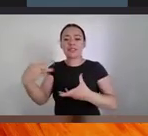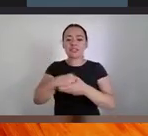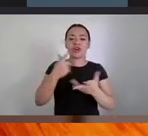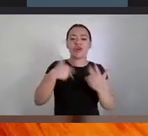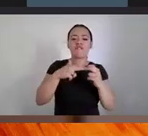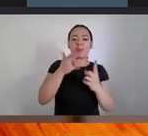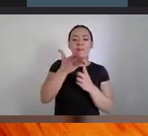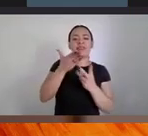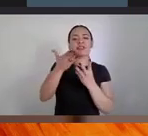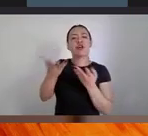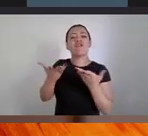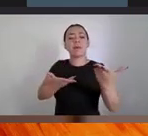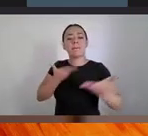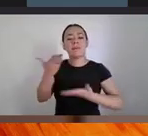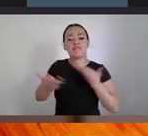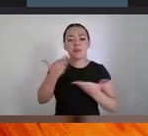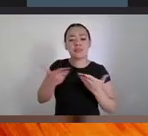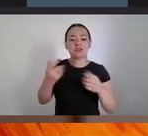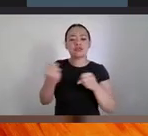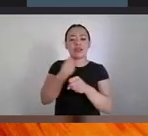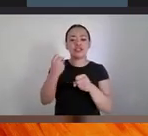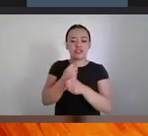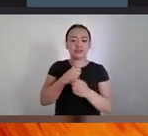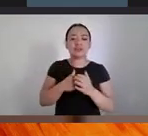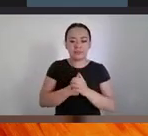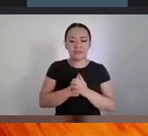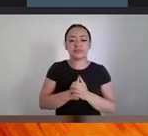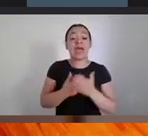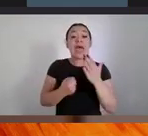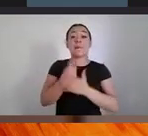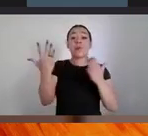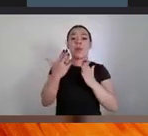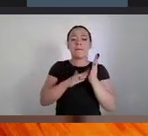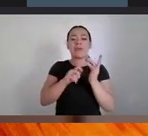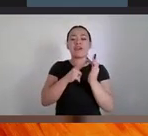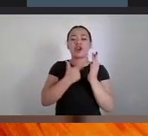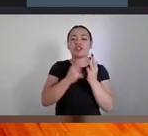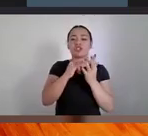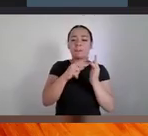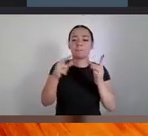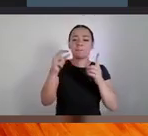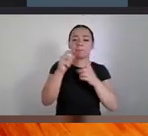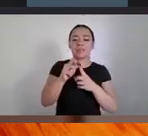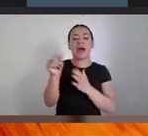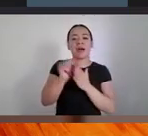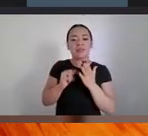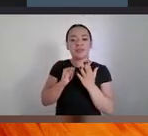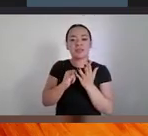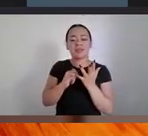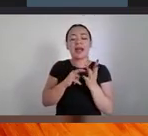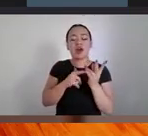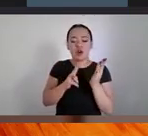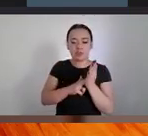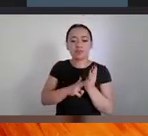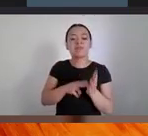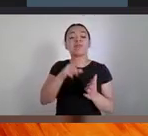in a performance at Mothership's Artist Salon. Anna reported that the fellowship provided a fantastic